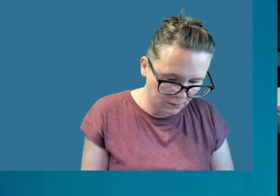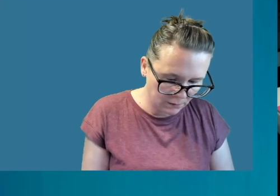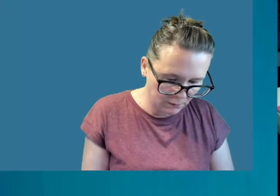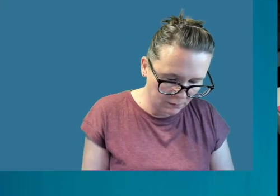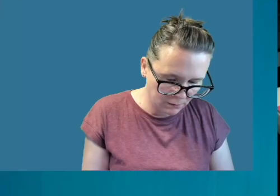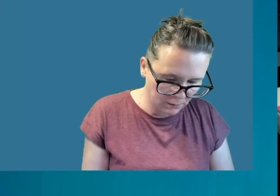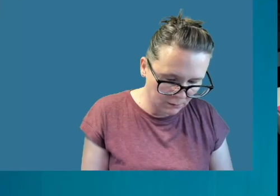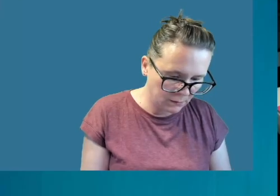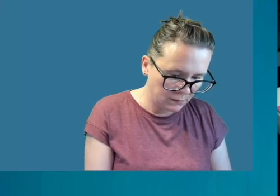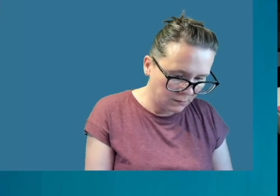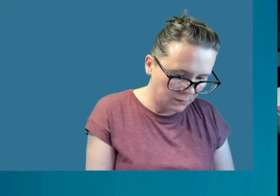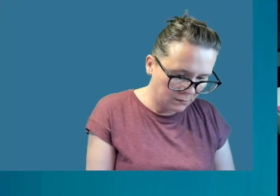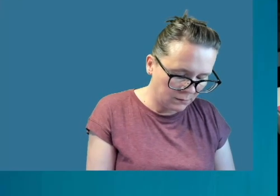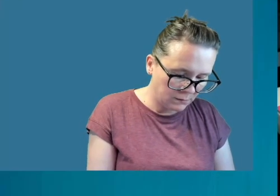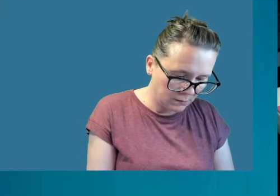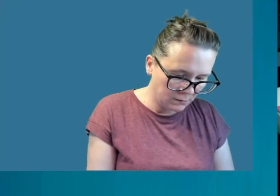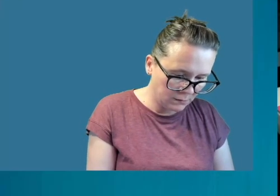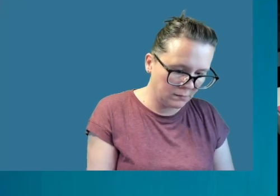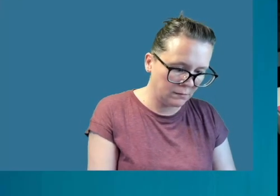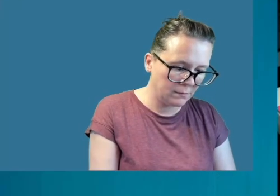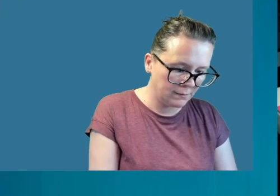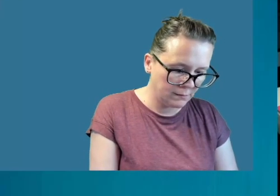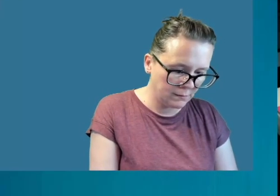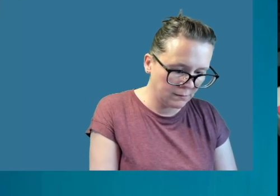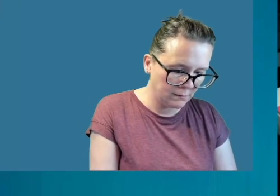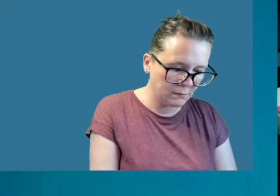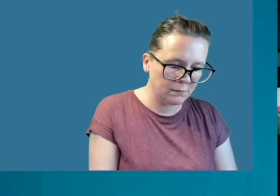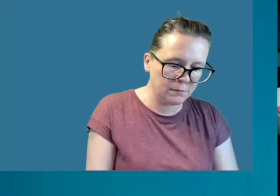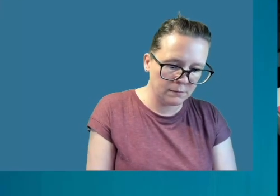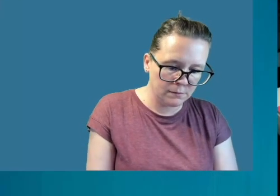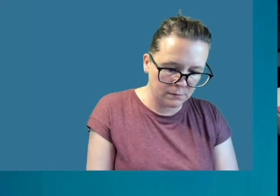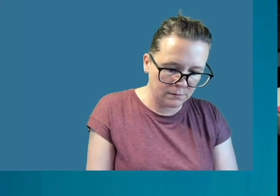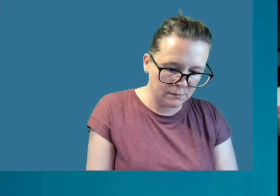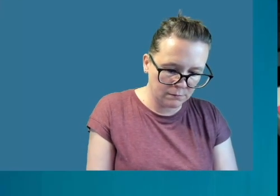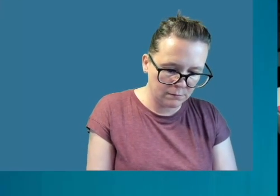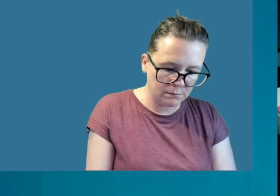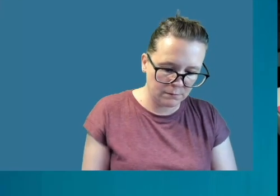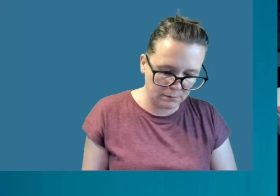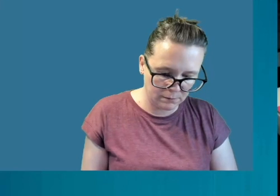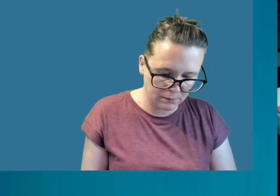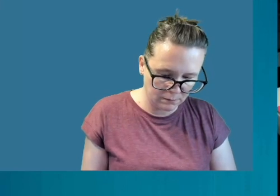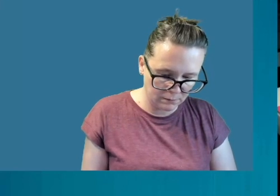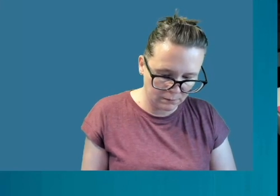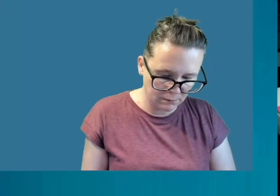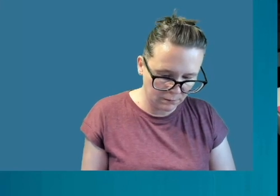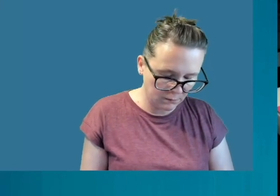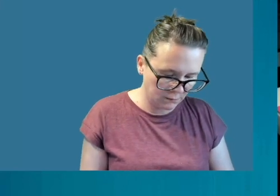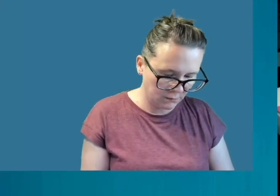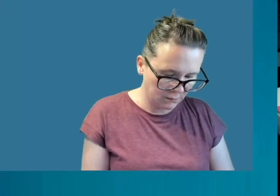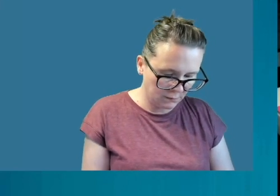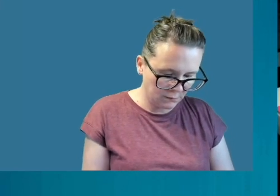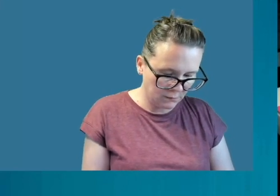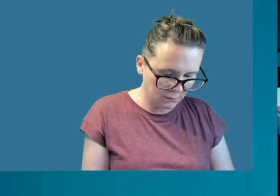3, 4, 5, and I did it clockwise. And then the outer pink ones in the same manner, 6, 7,